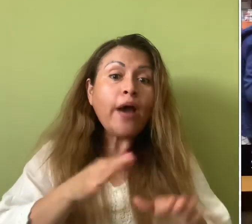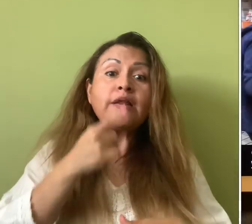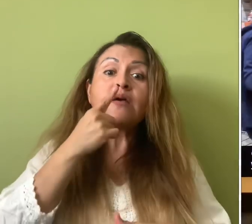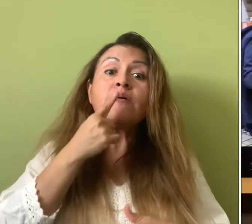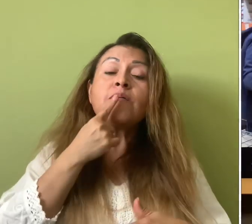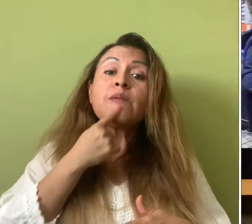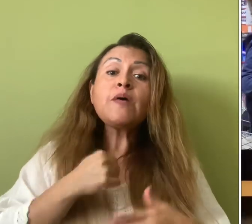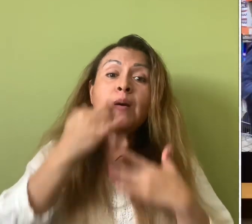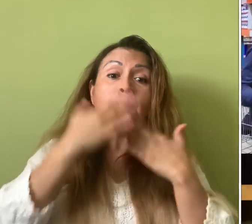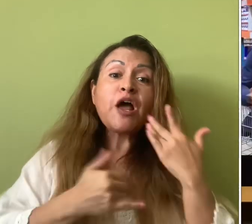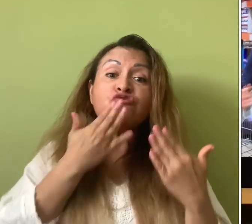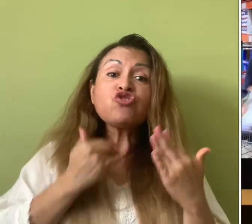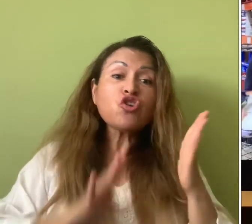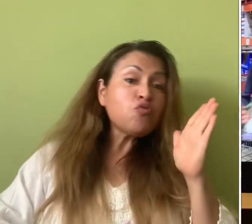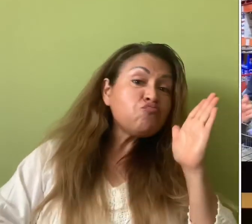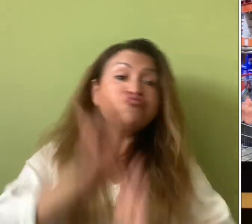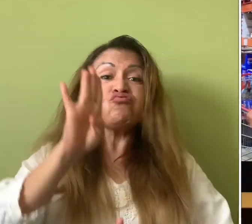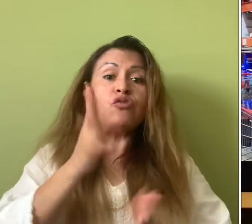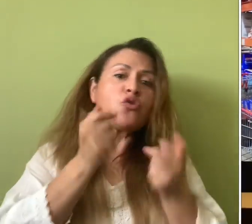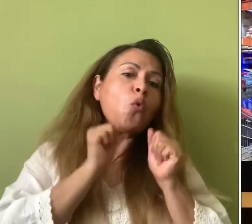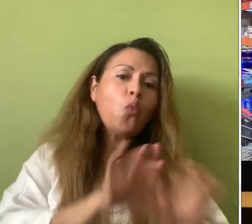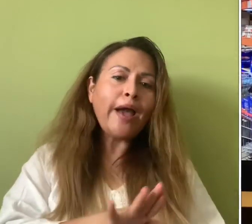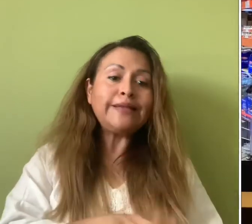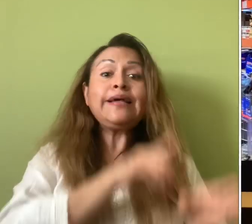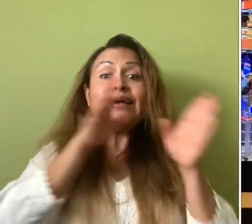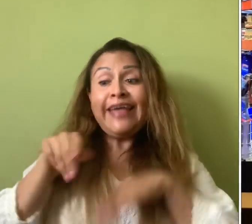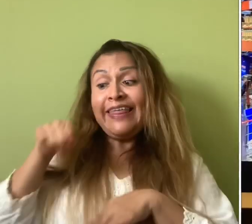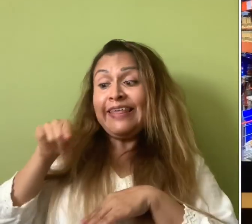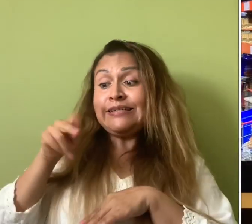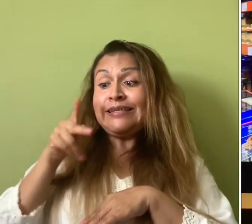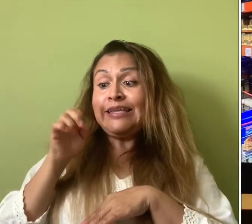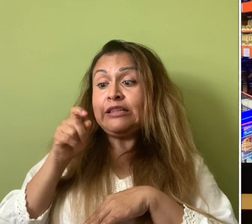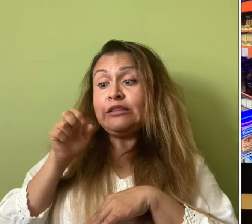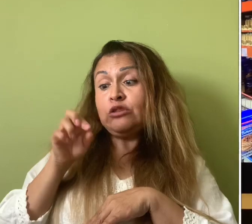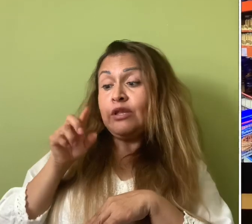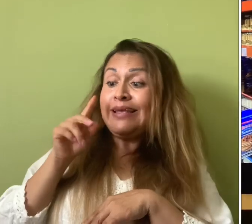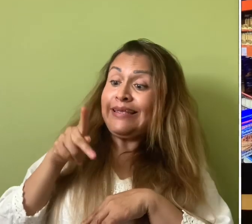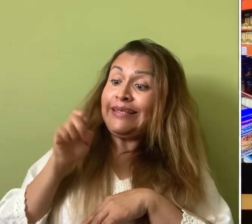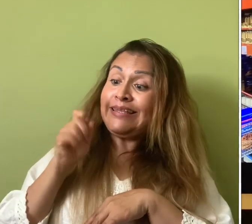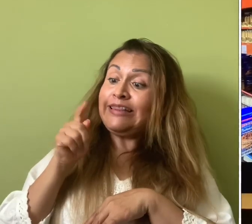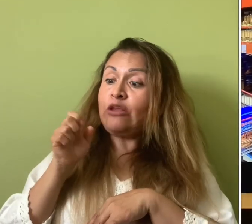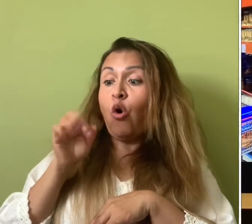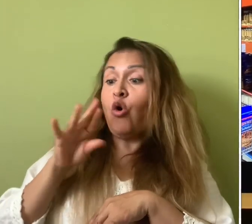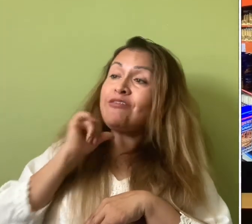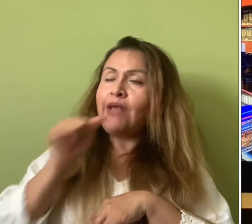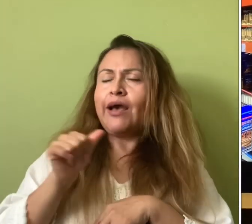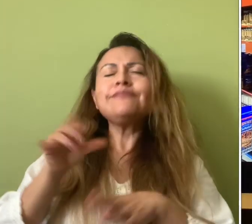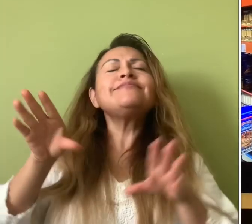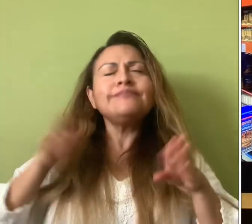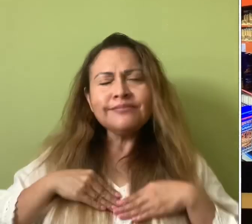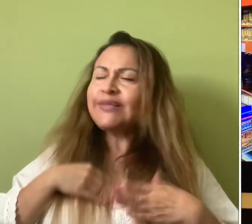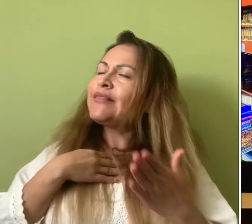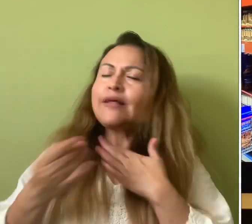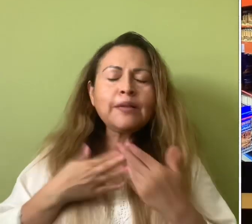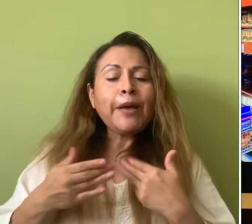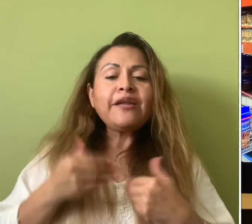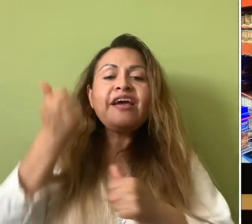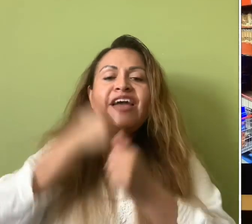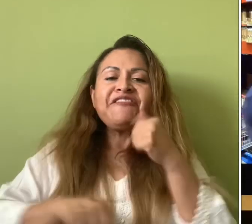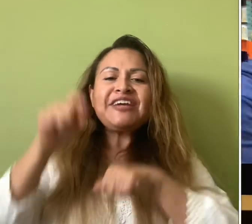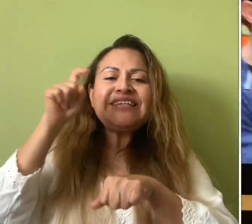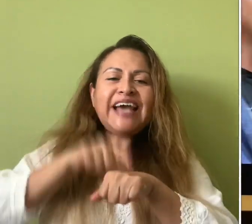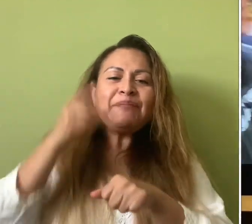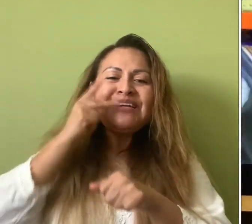sugar. There's no nutrition. This, keto or not, is really what you want to put in your body. And Art and I love this. Every time we see this,